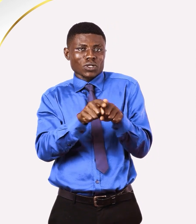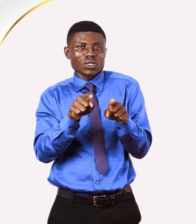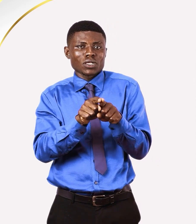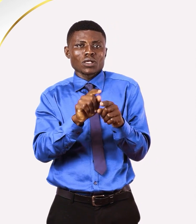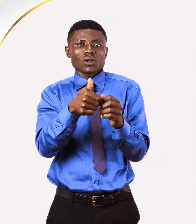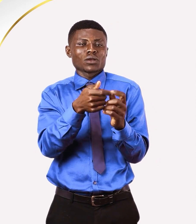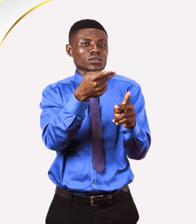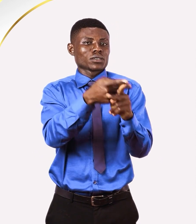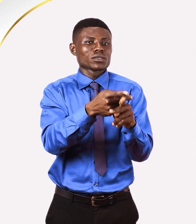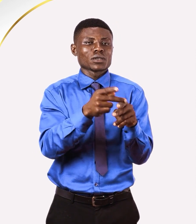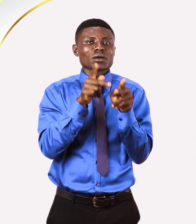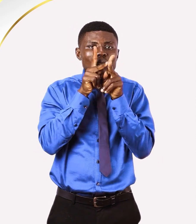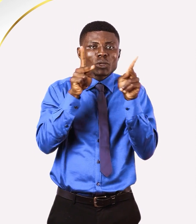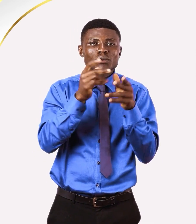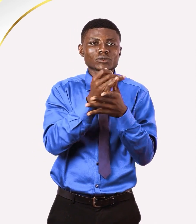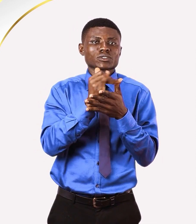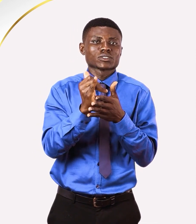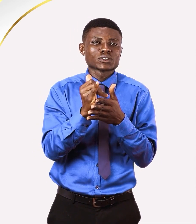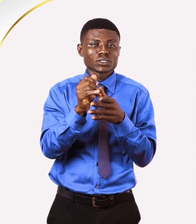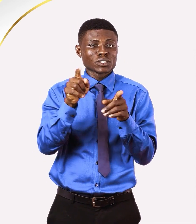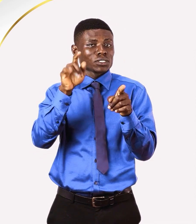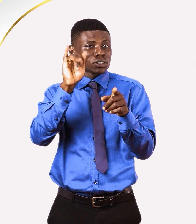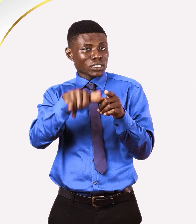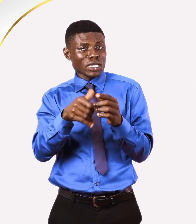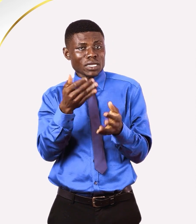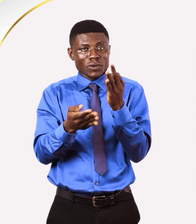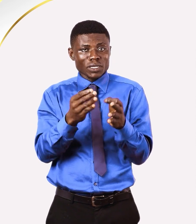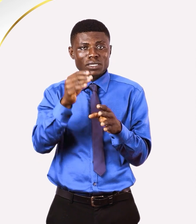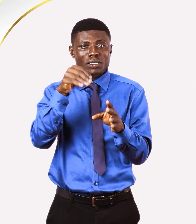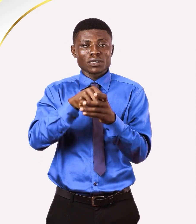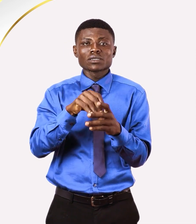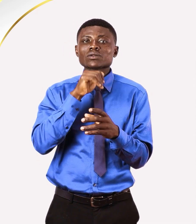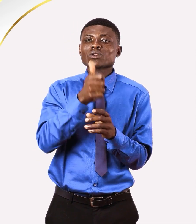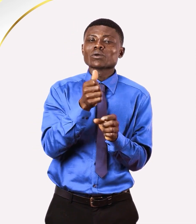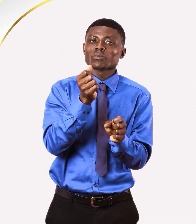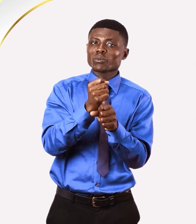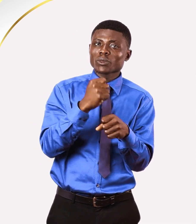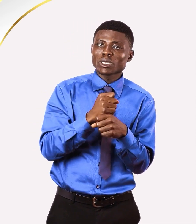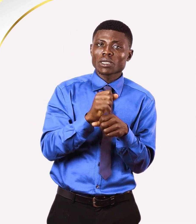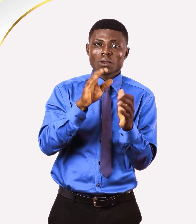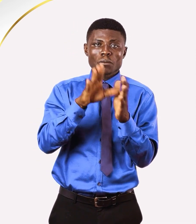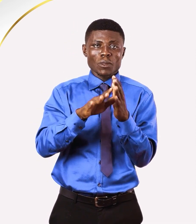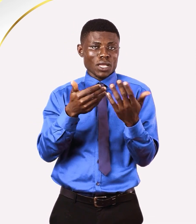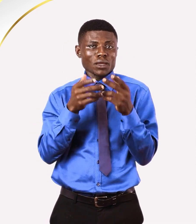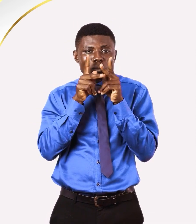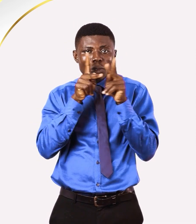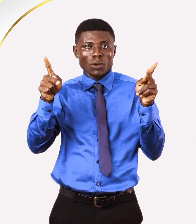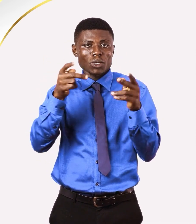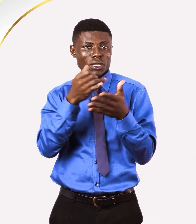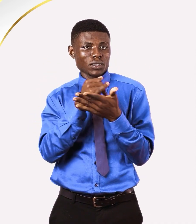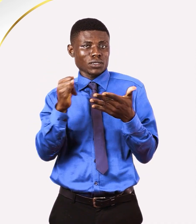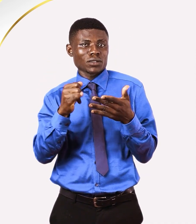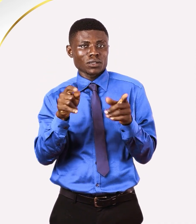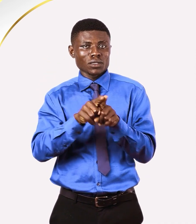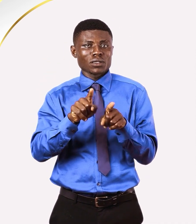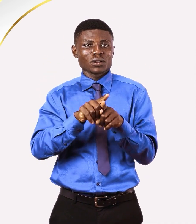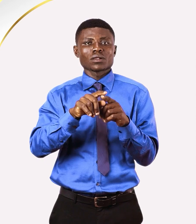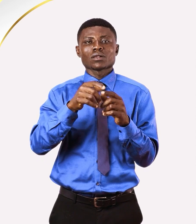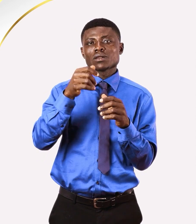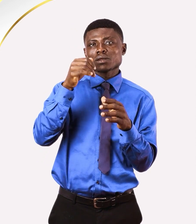the control or custody of a public institution, whether or not it was created by the